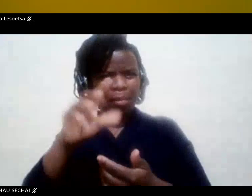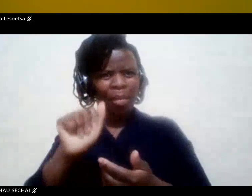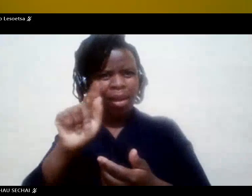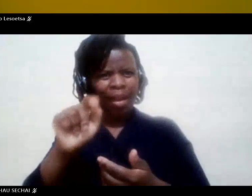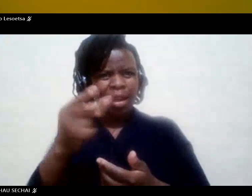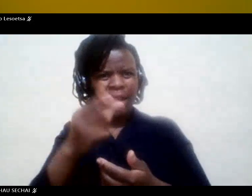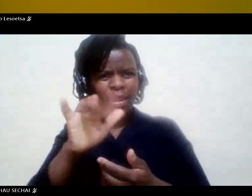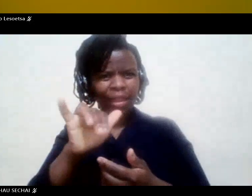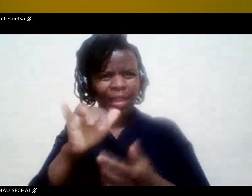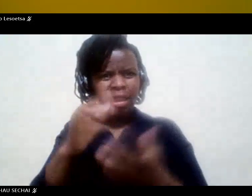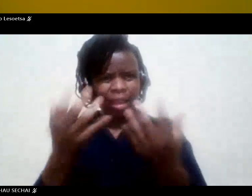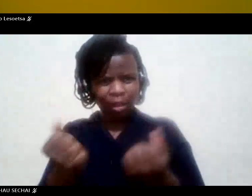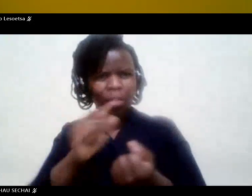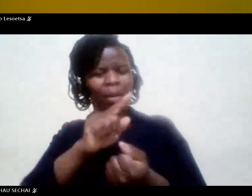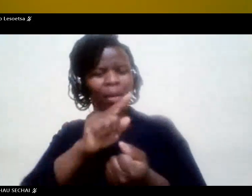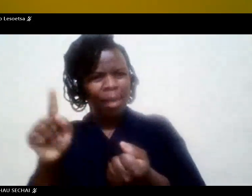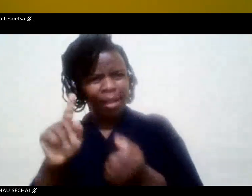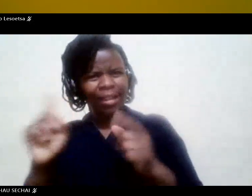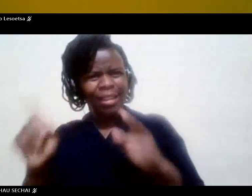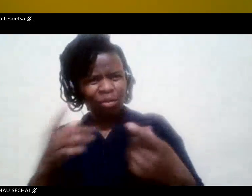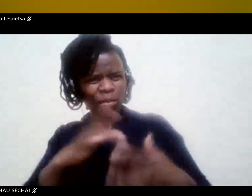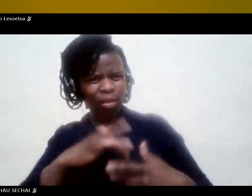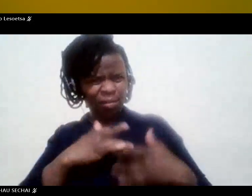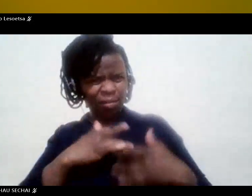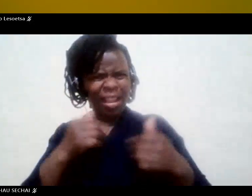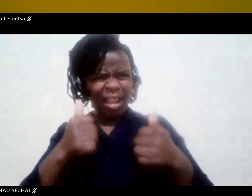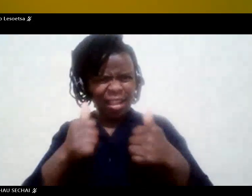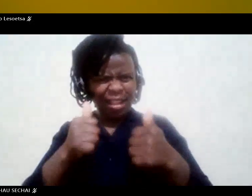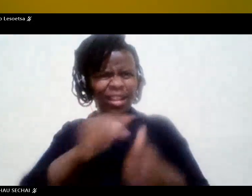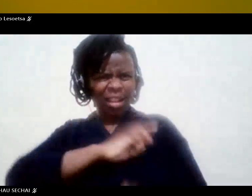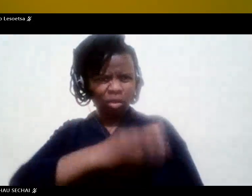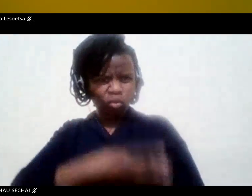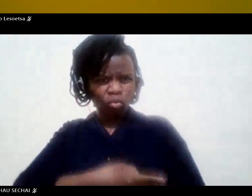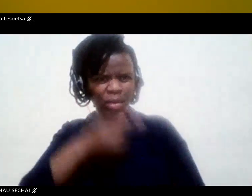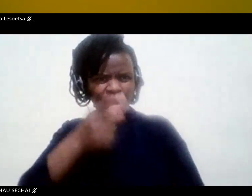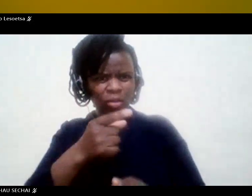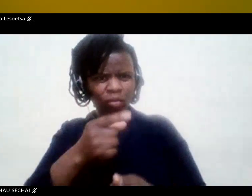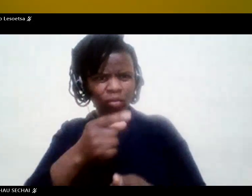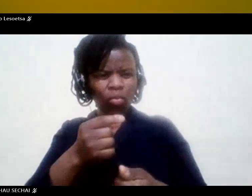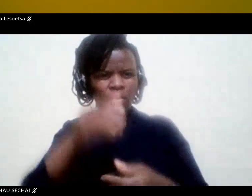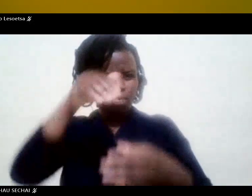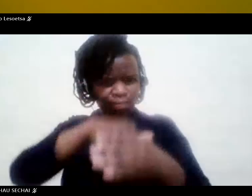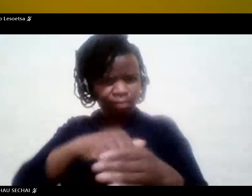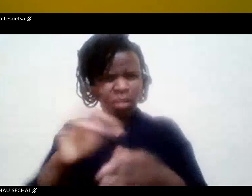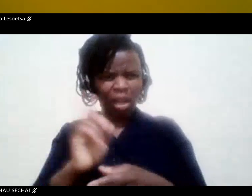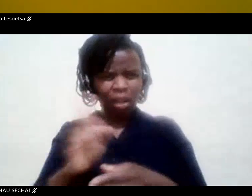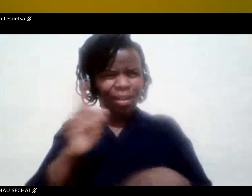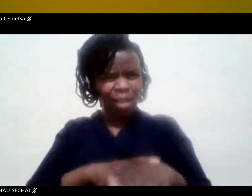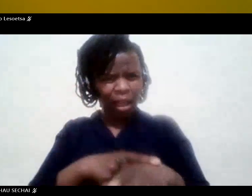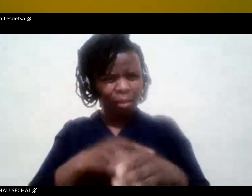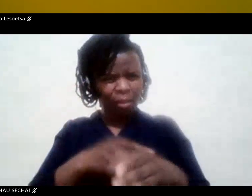than enough, for you to be able to go through it. Yeah. So